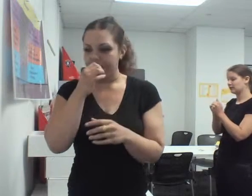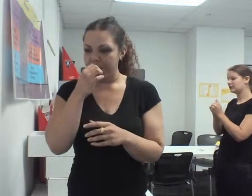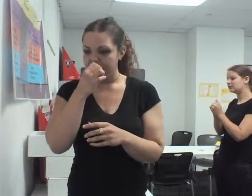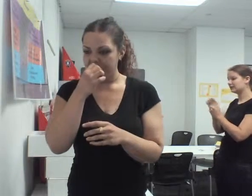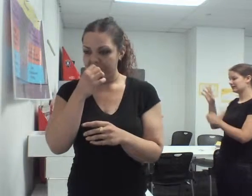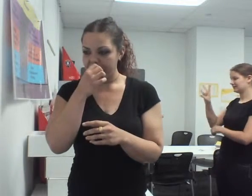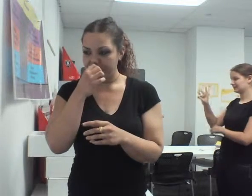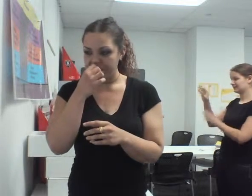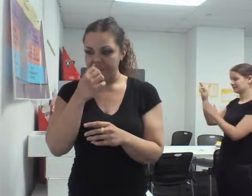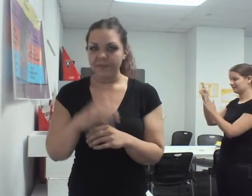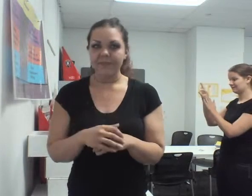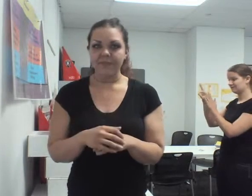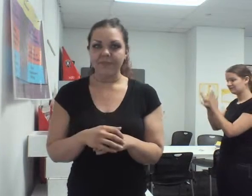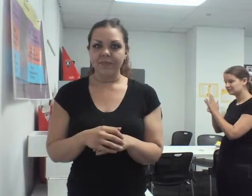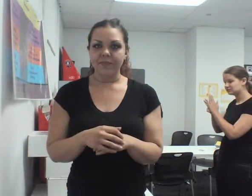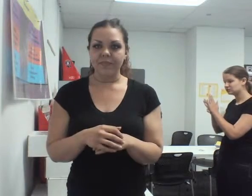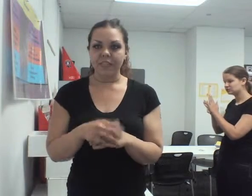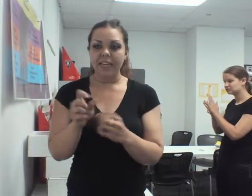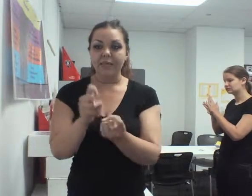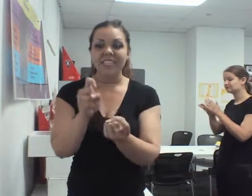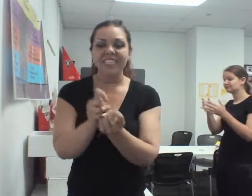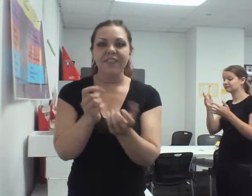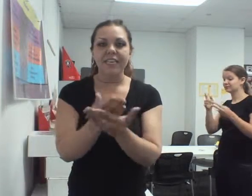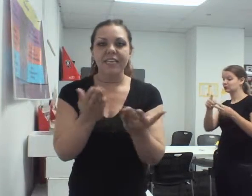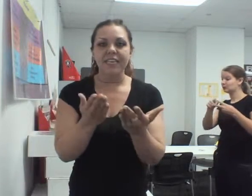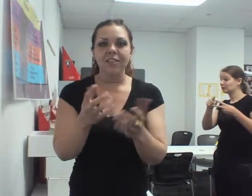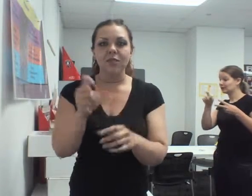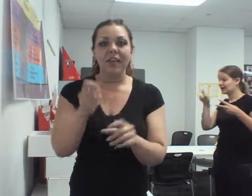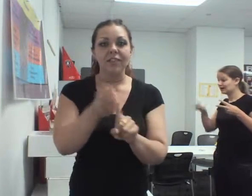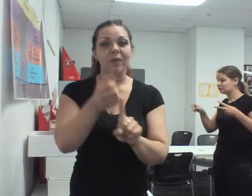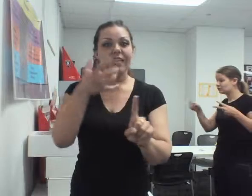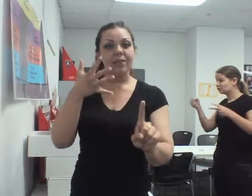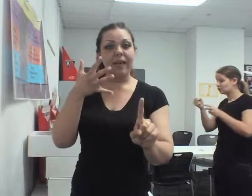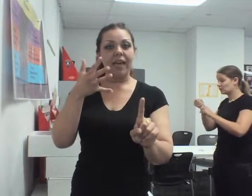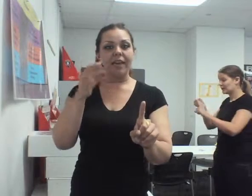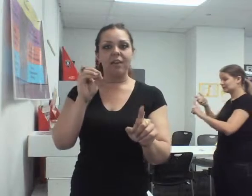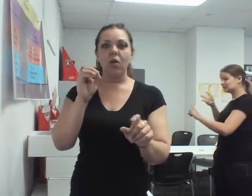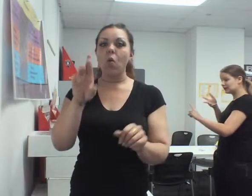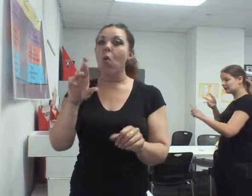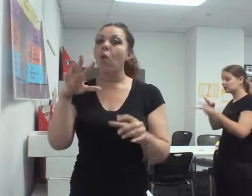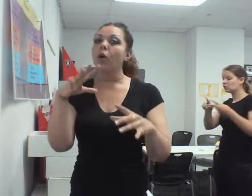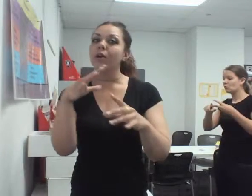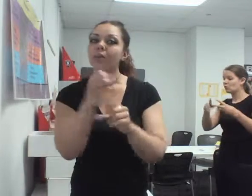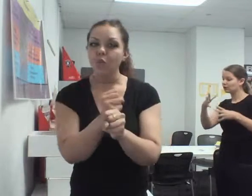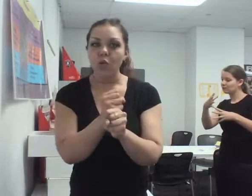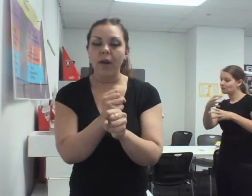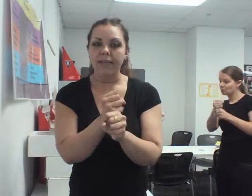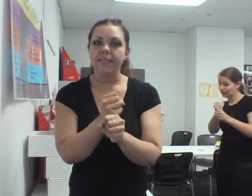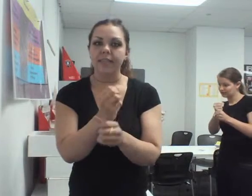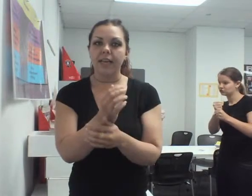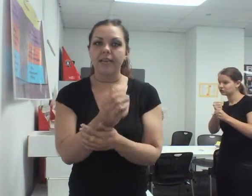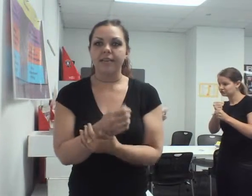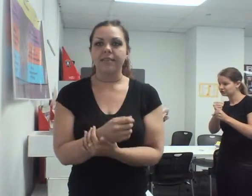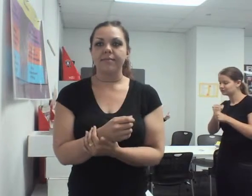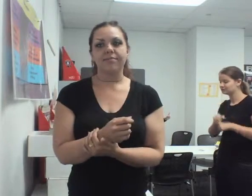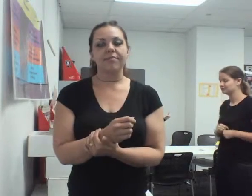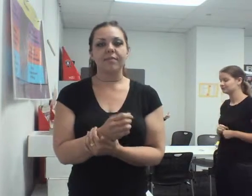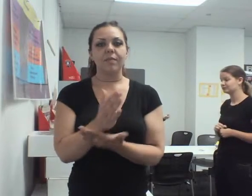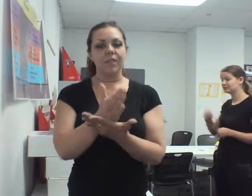expand into ASL, or we have to compress some of these features into English. The reason why we do that is to